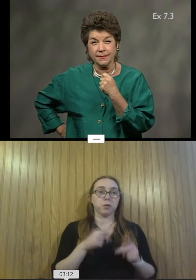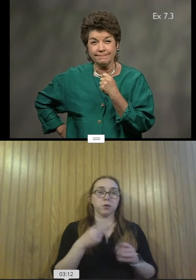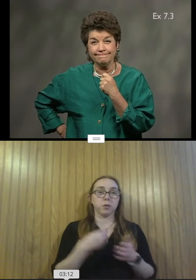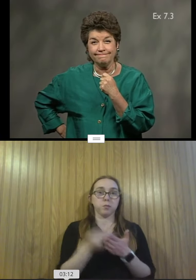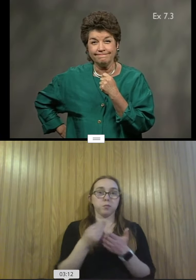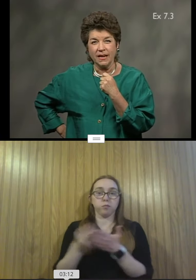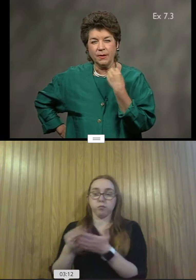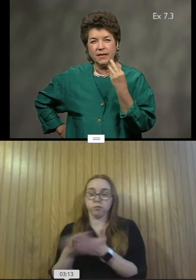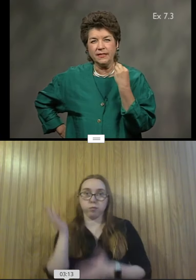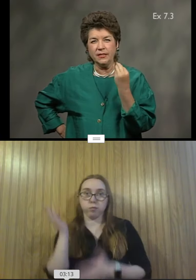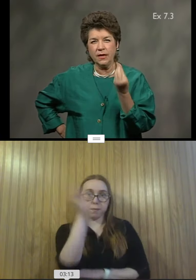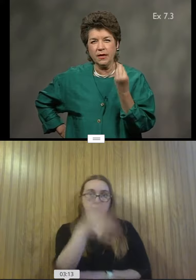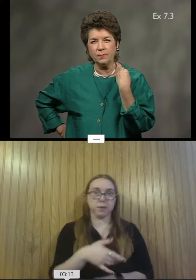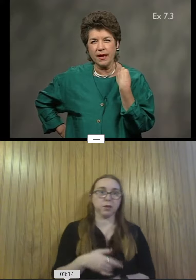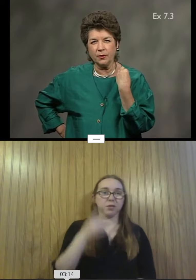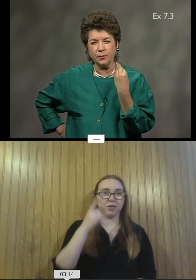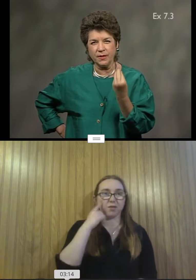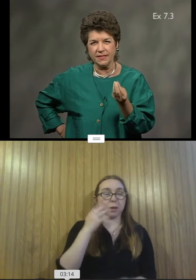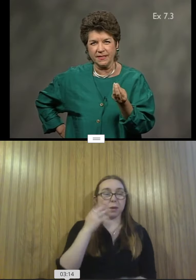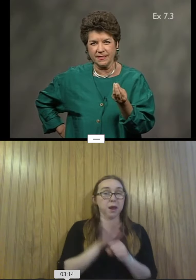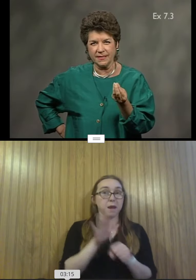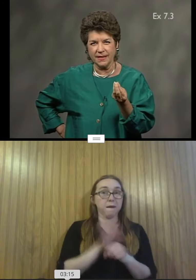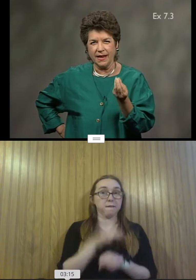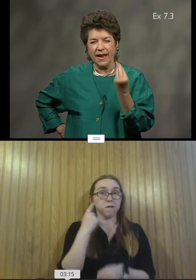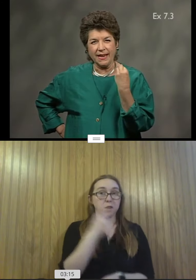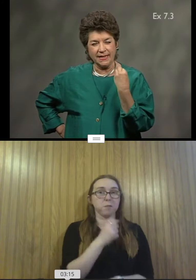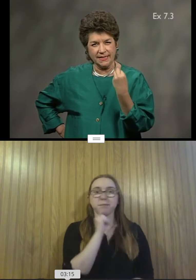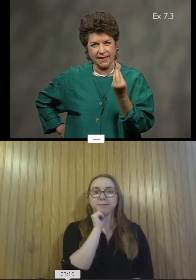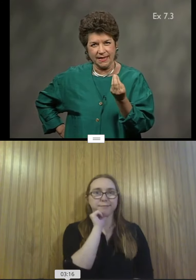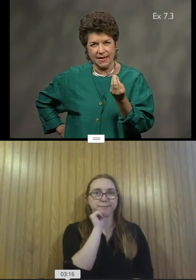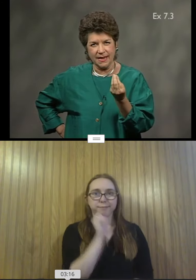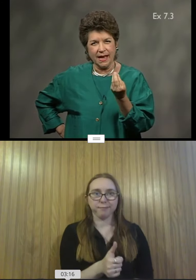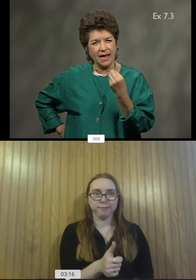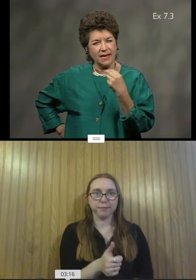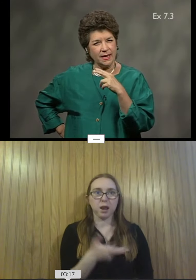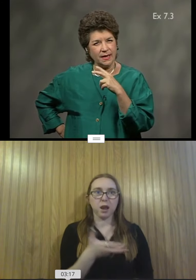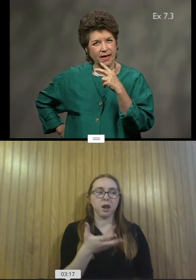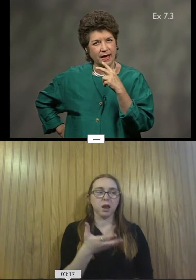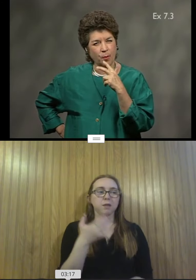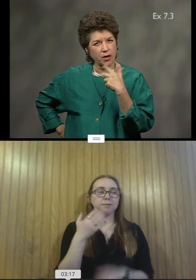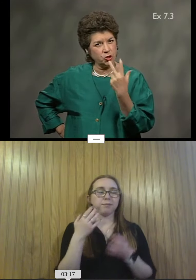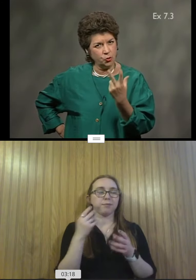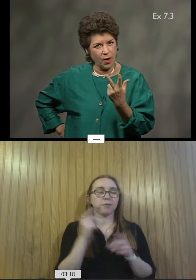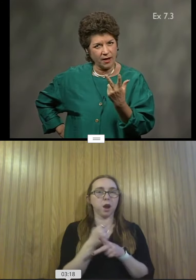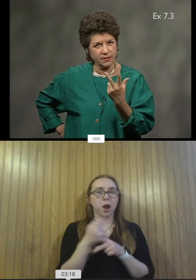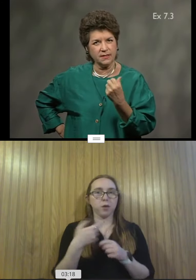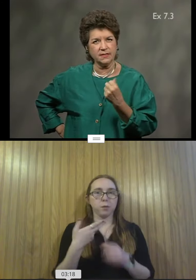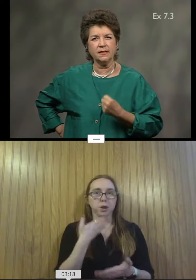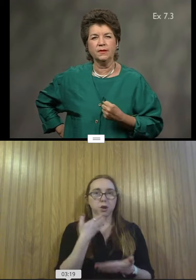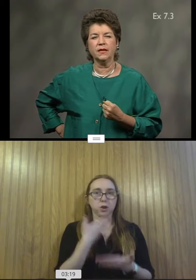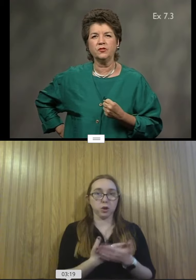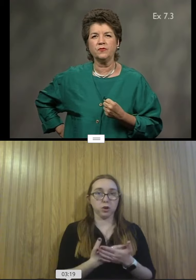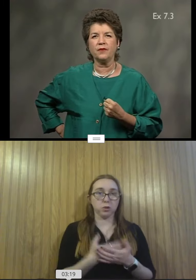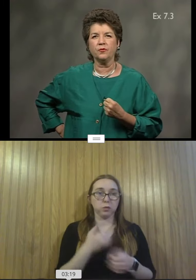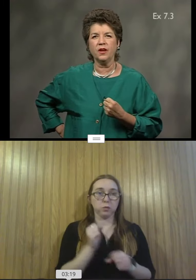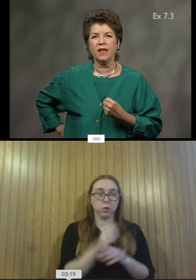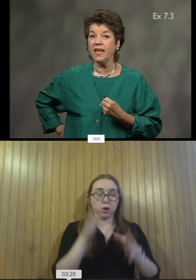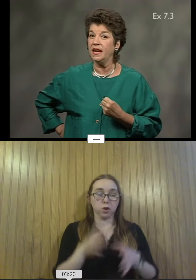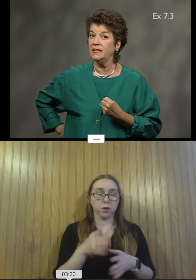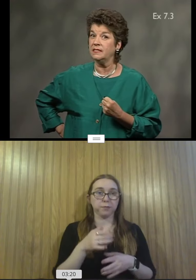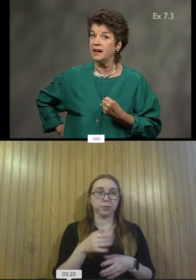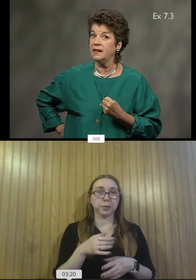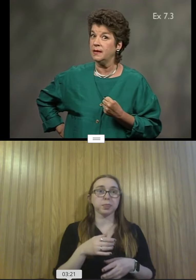wasn't. Because he knew he could make a good business, and he did, and he bought 2 houses in the middle of Stratford,